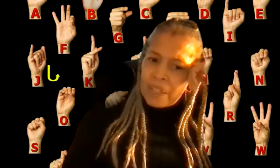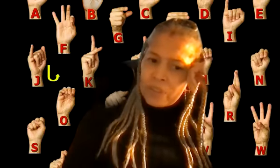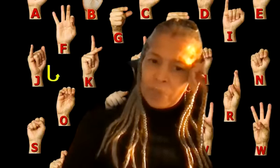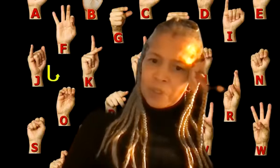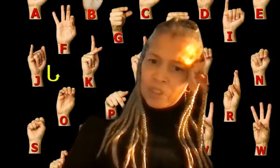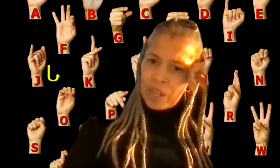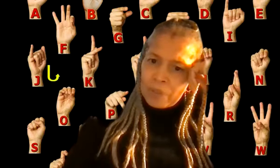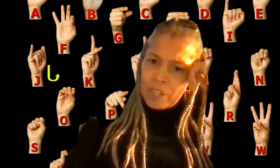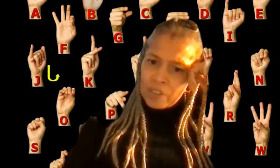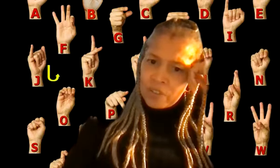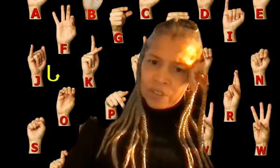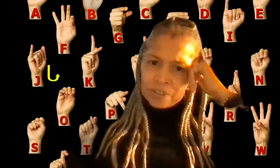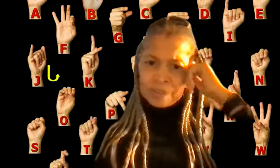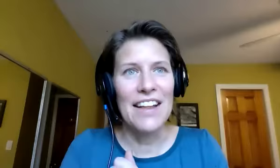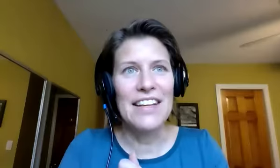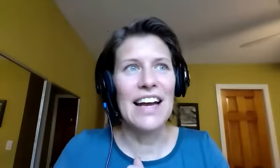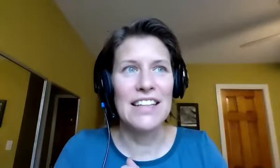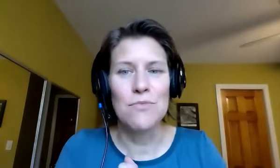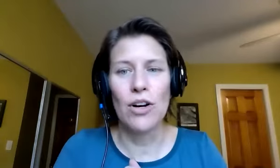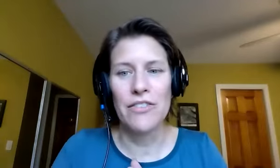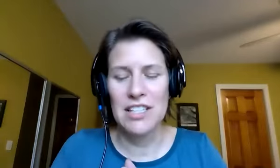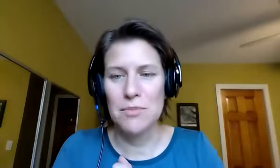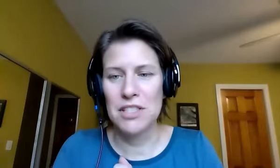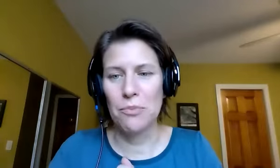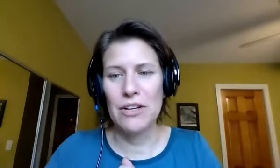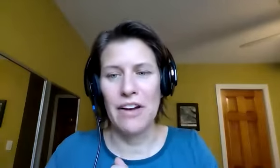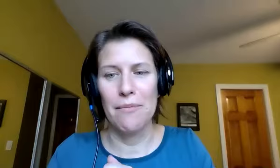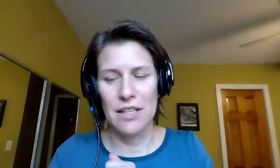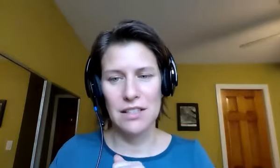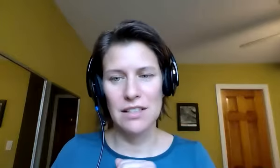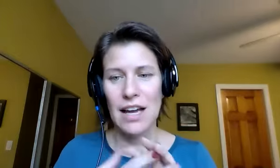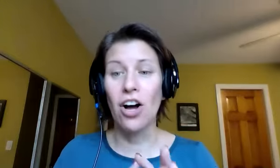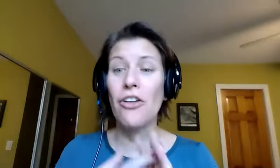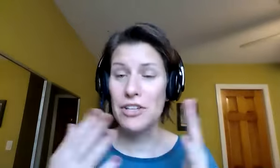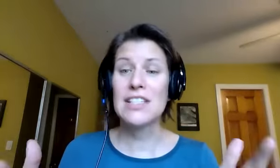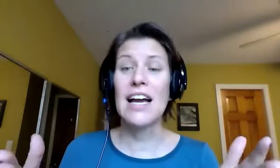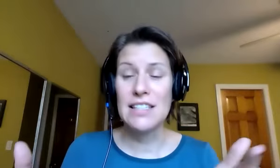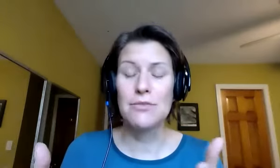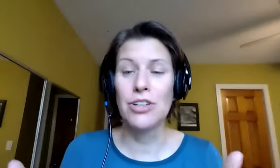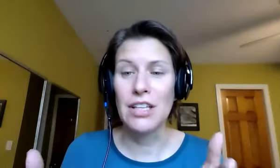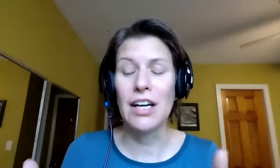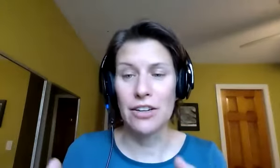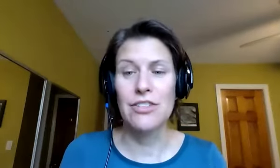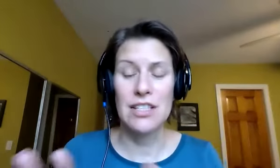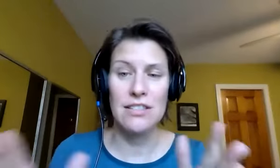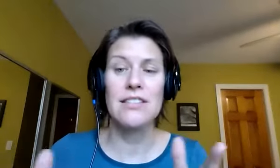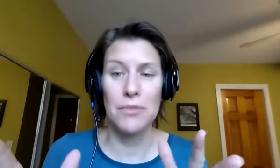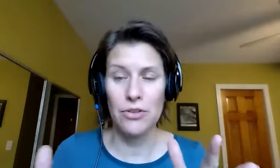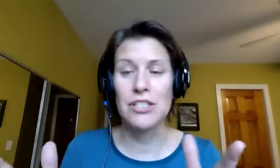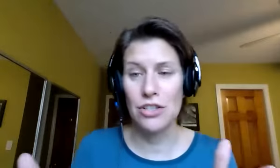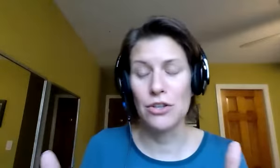houses up in such timely fashions. Yeah. I think that is more of a testament to the prefab than to the design. Although the design is cookie cutter to some degree too,